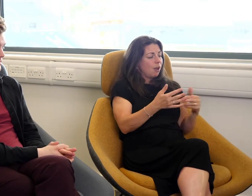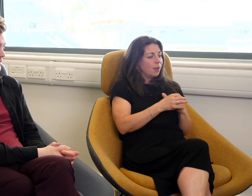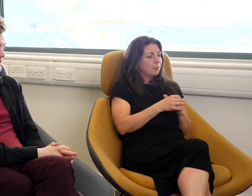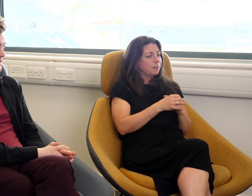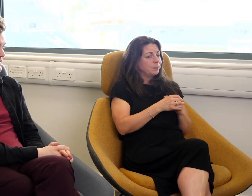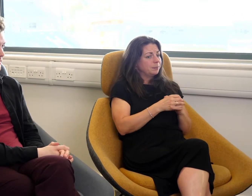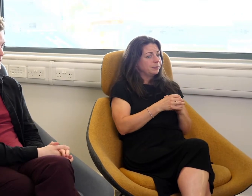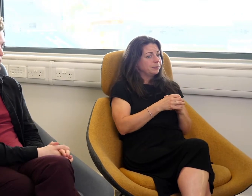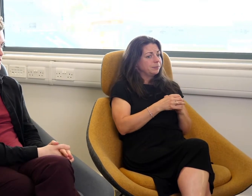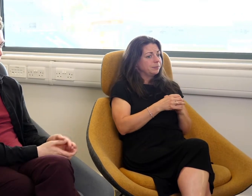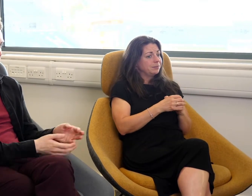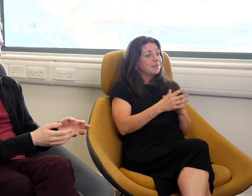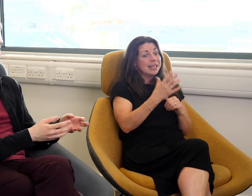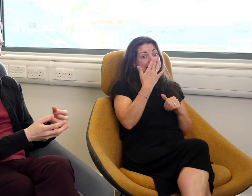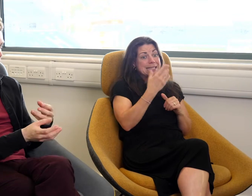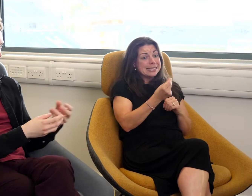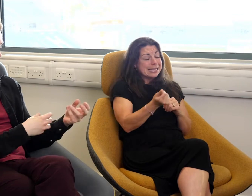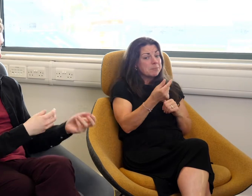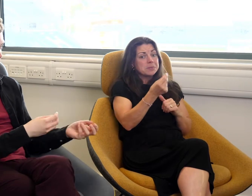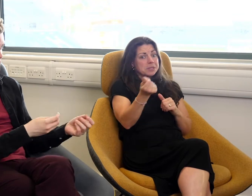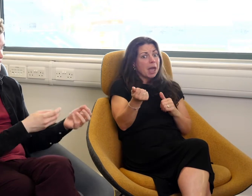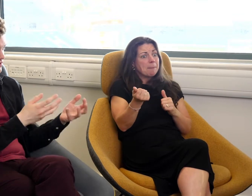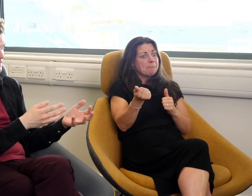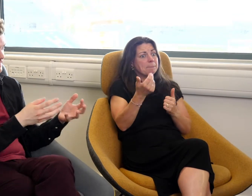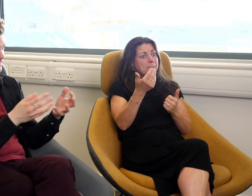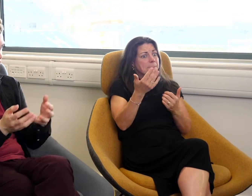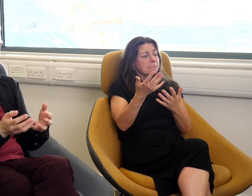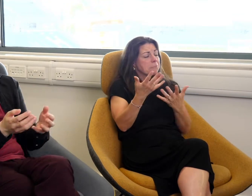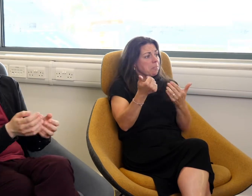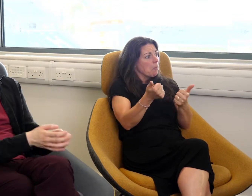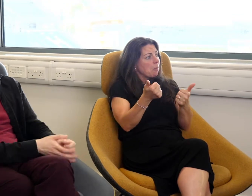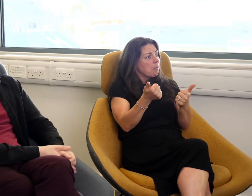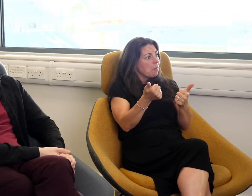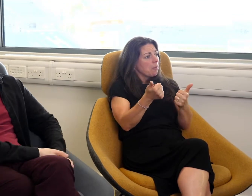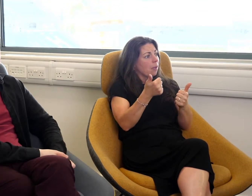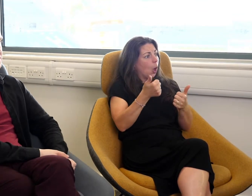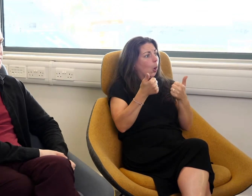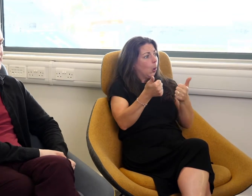did seem to be, so maybe there's some kind of learning that needs to be transferred from them to those that need to do a better job.